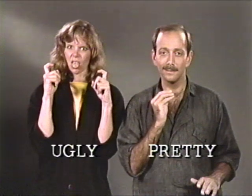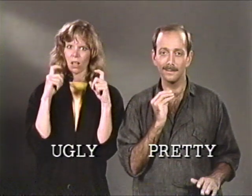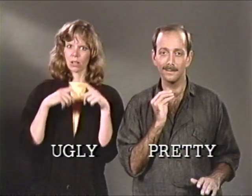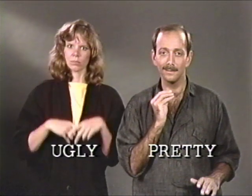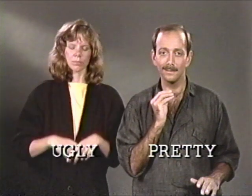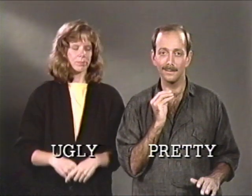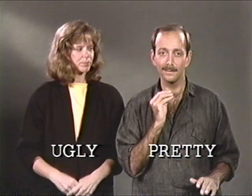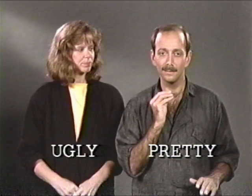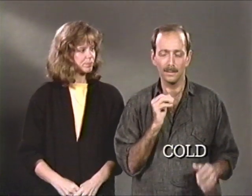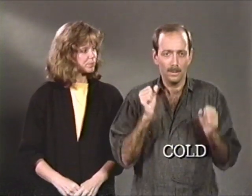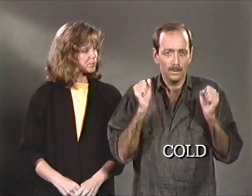cold,